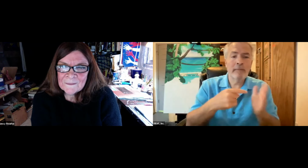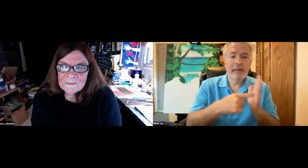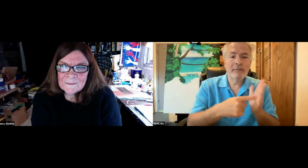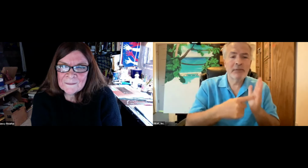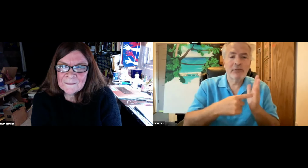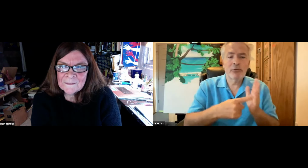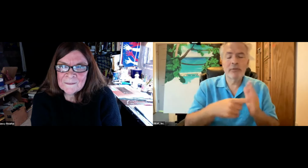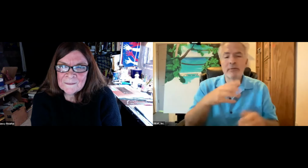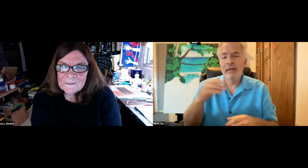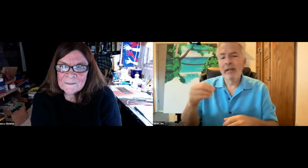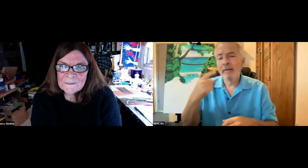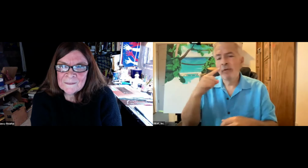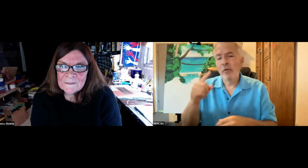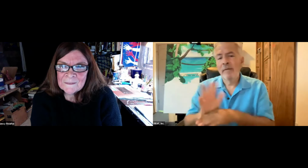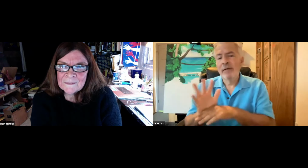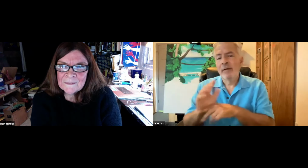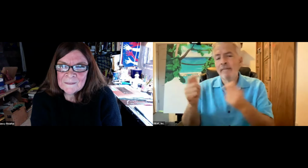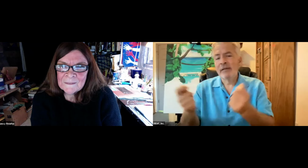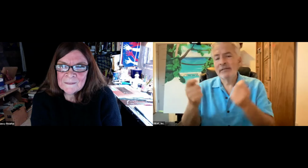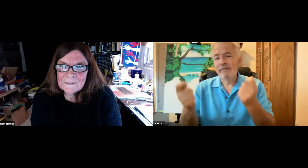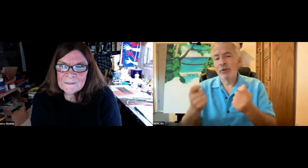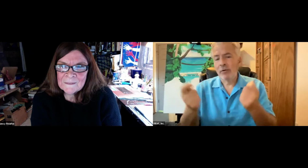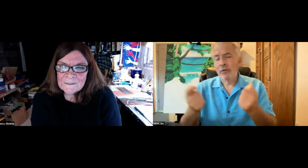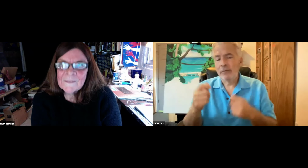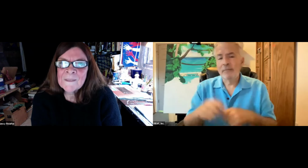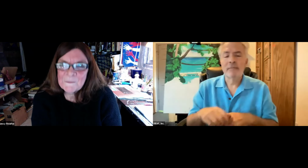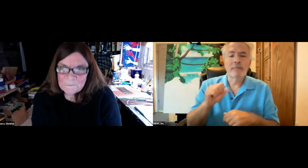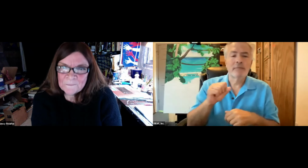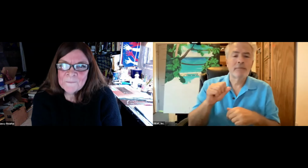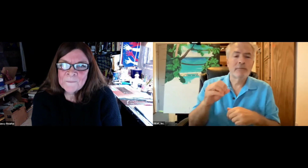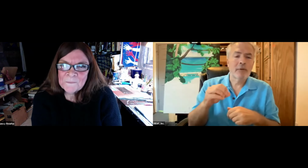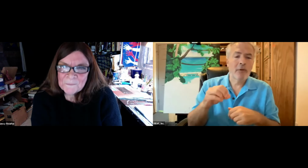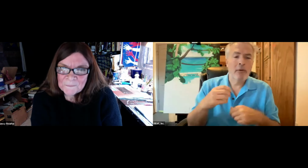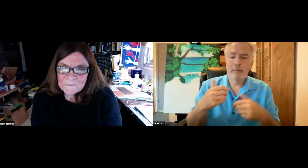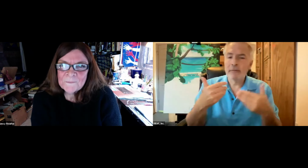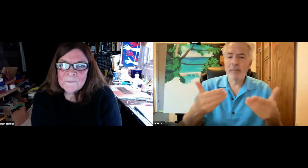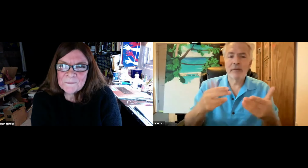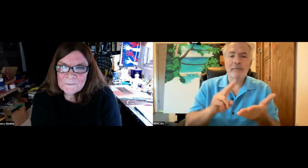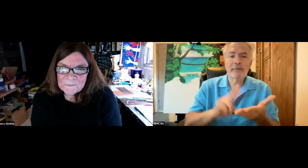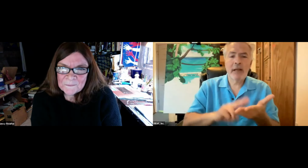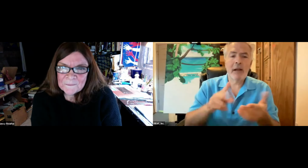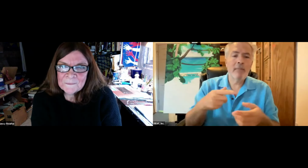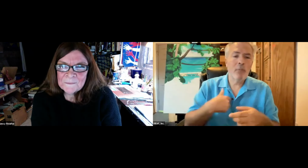announce the rewards for the exhibitions and the film festival winners.